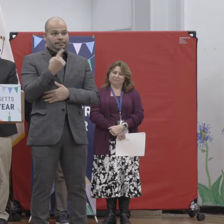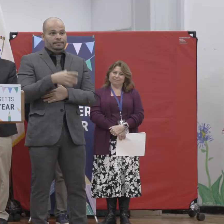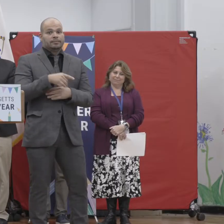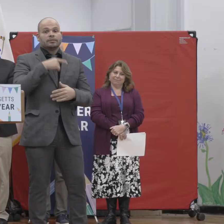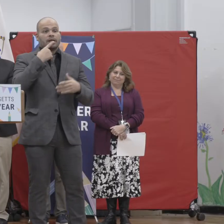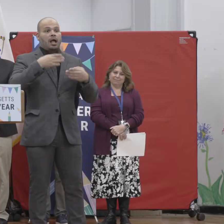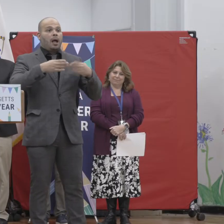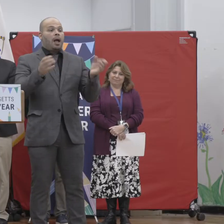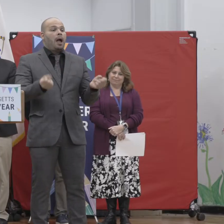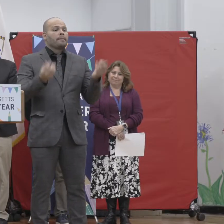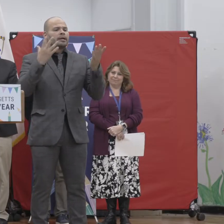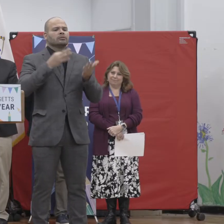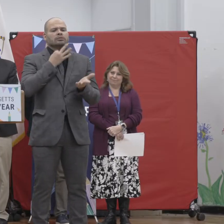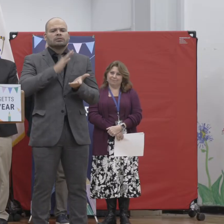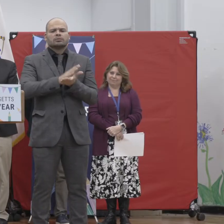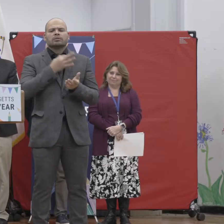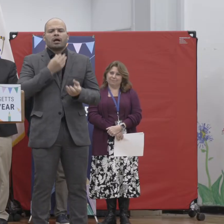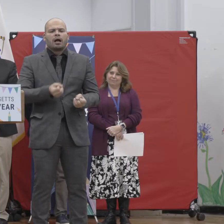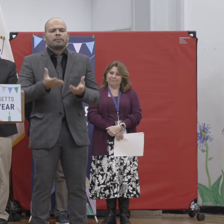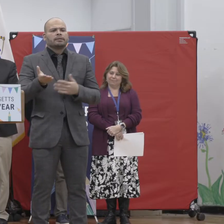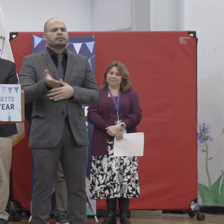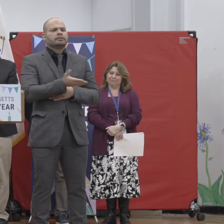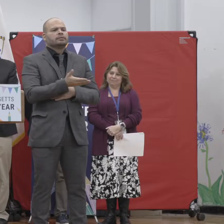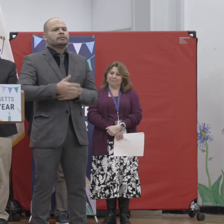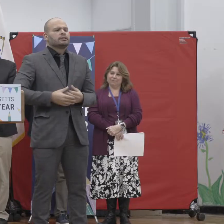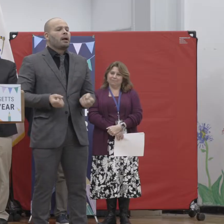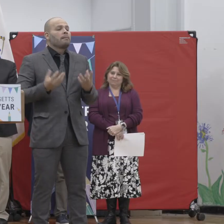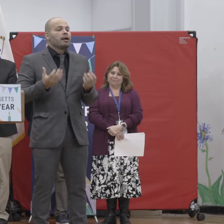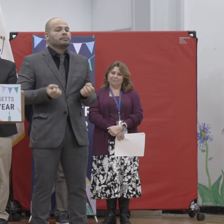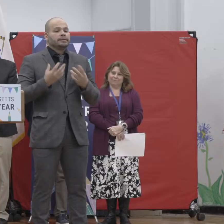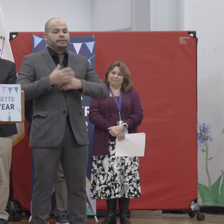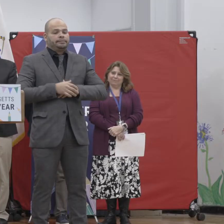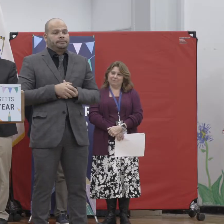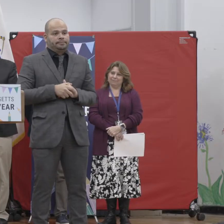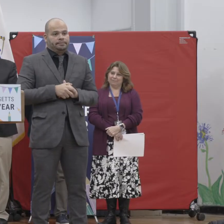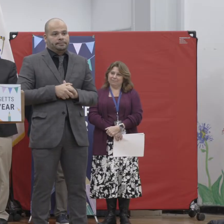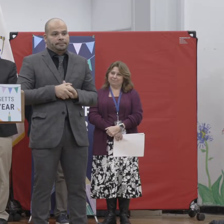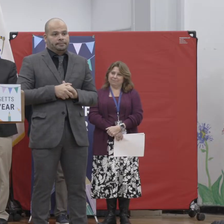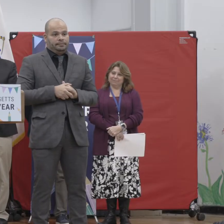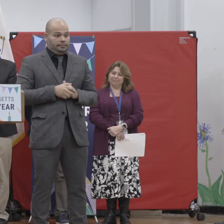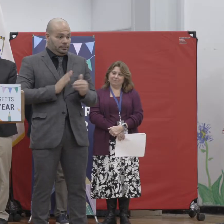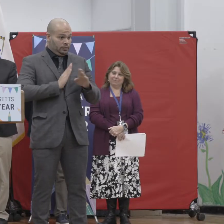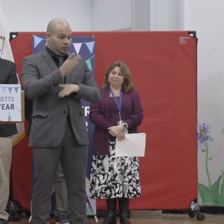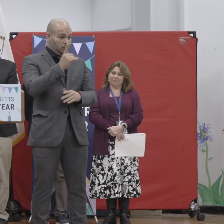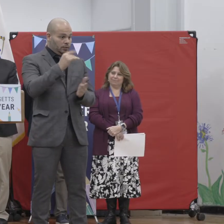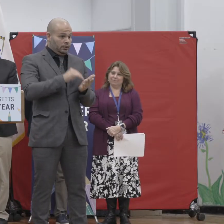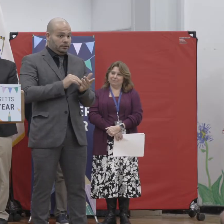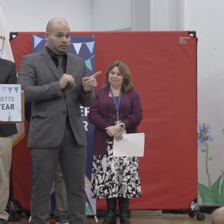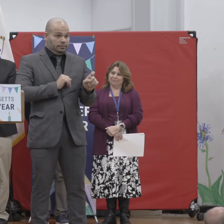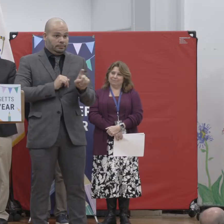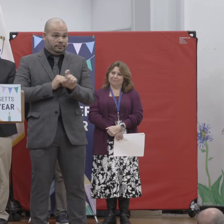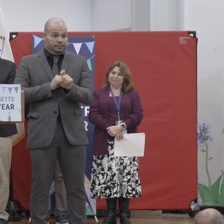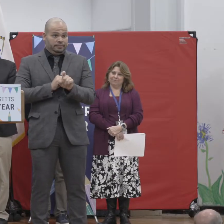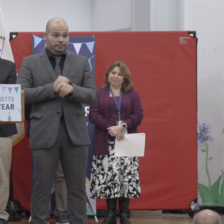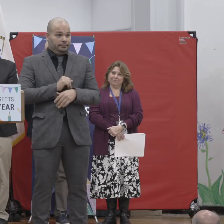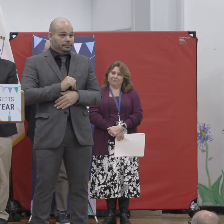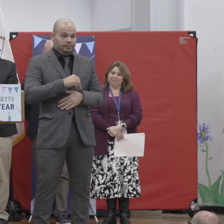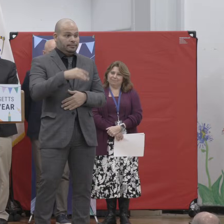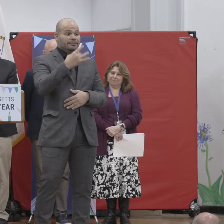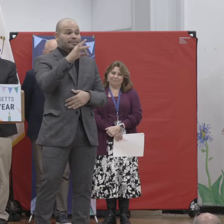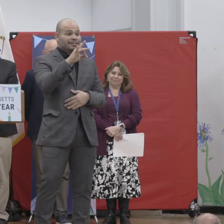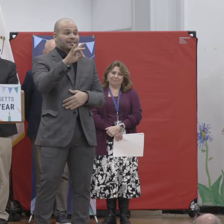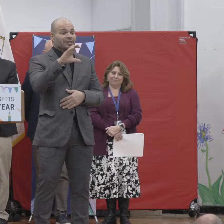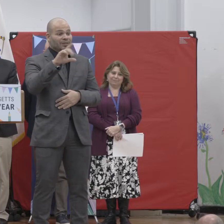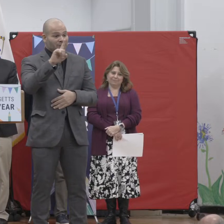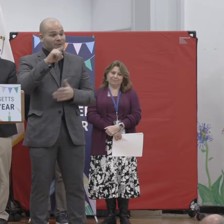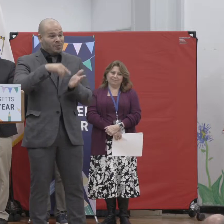Massachusetts? How many? More than 1,000? Yeah, 1,800 public schools